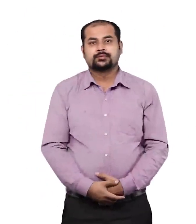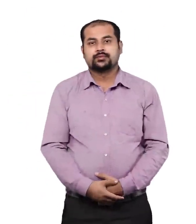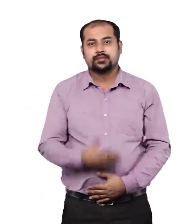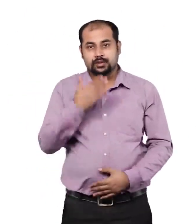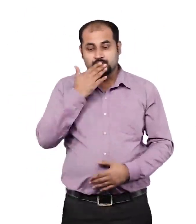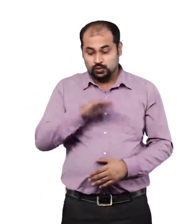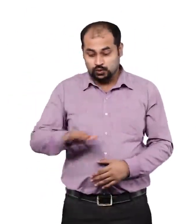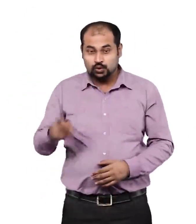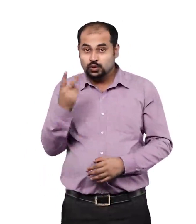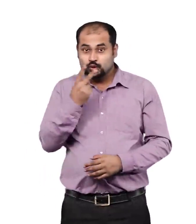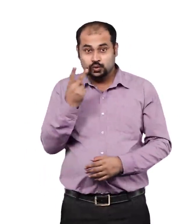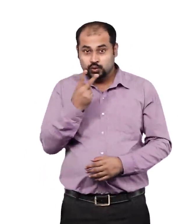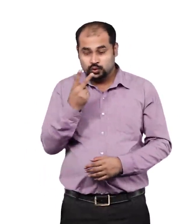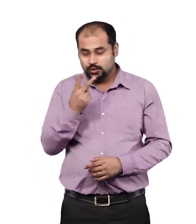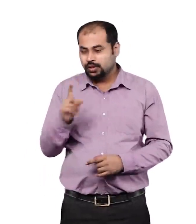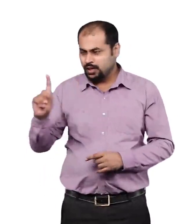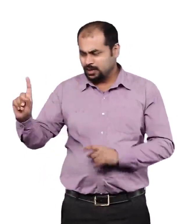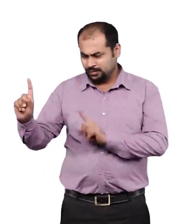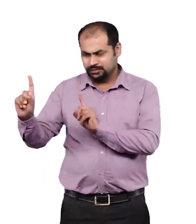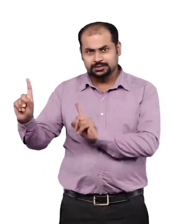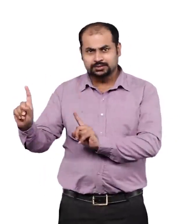Two students are guessing the length of the plate.